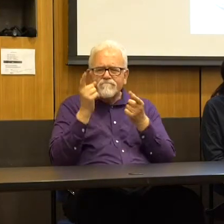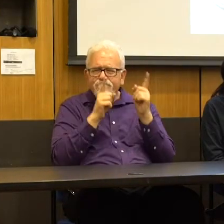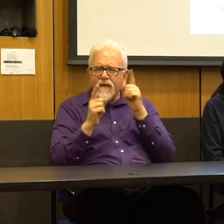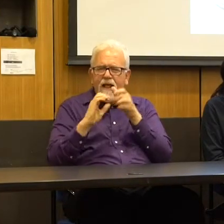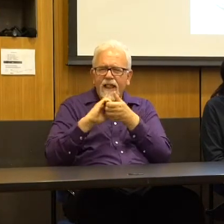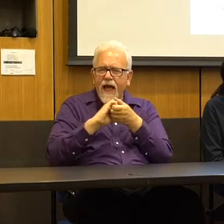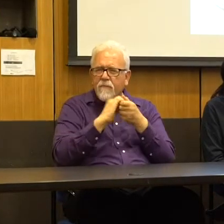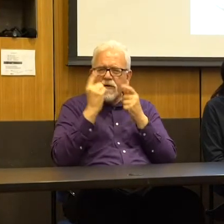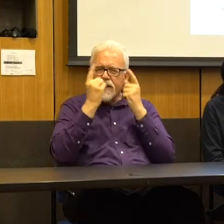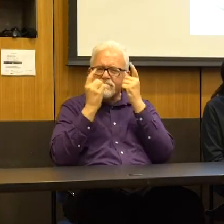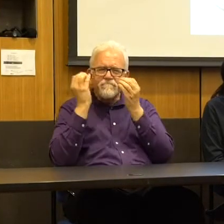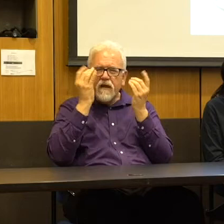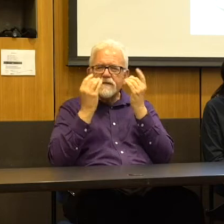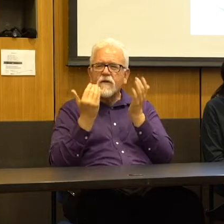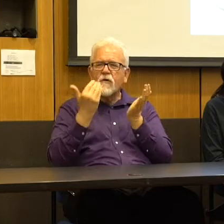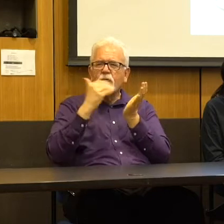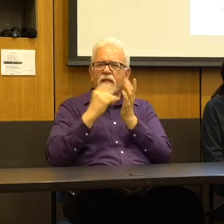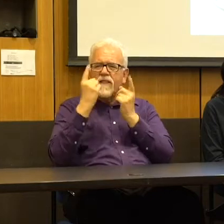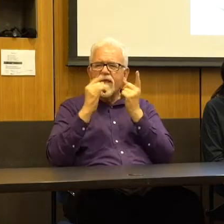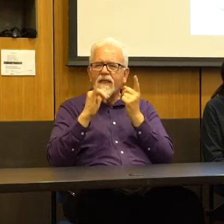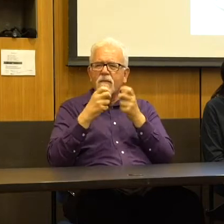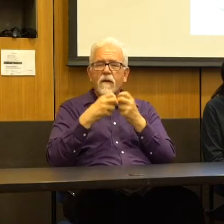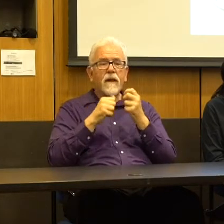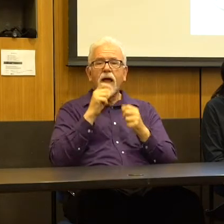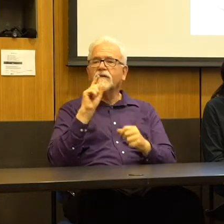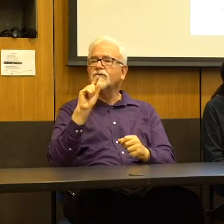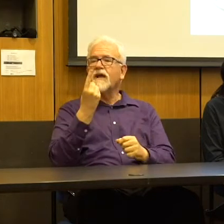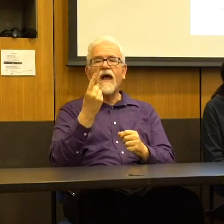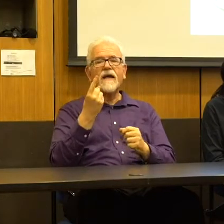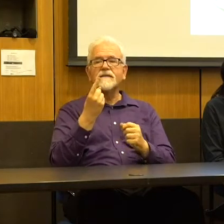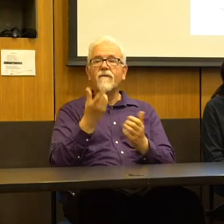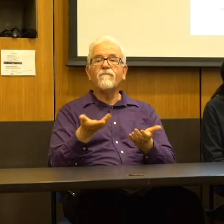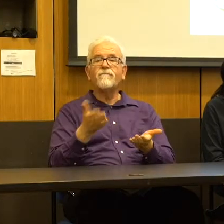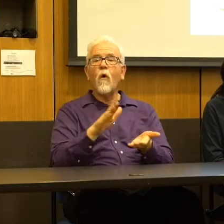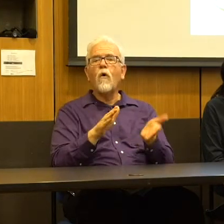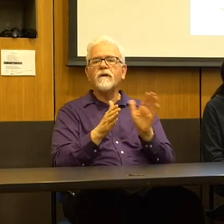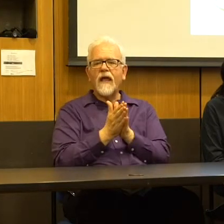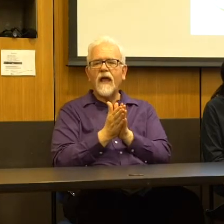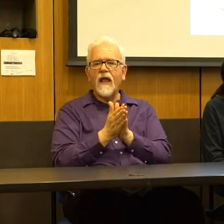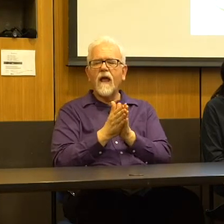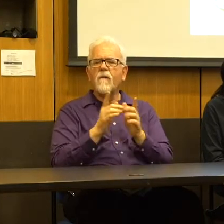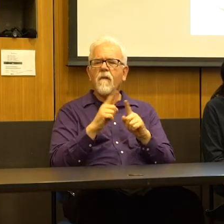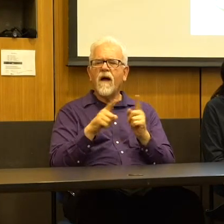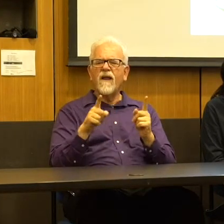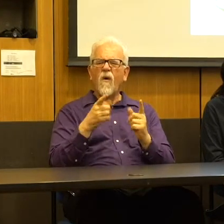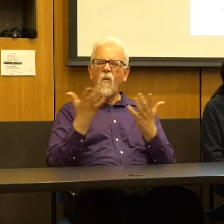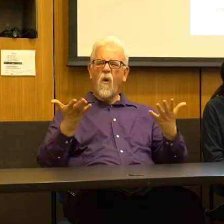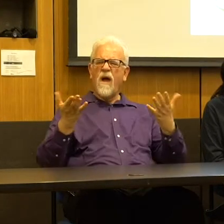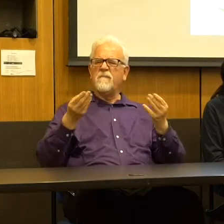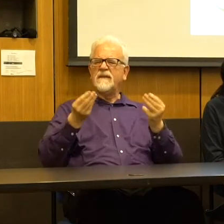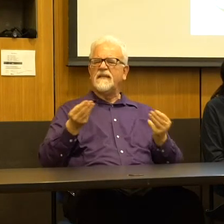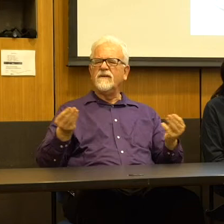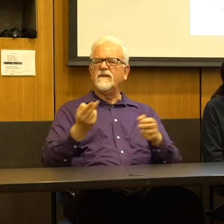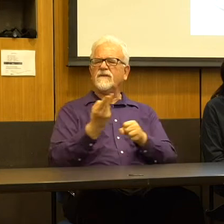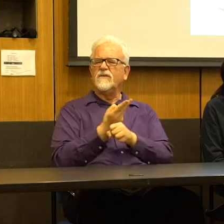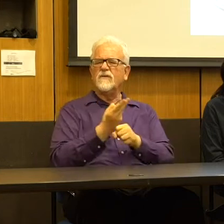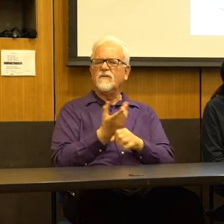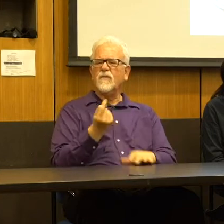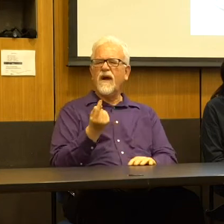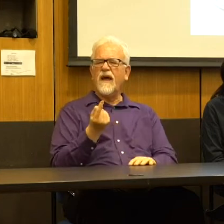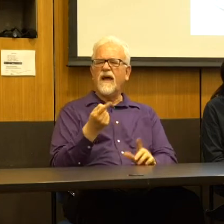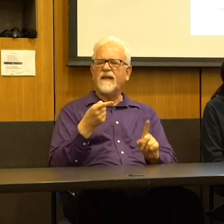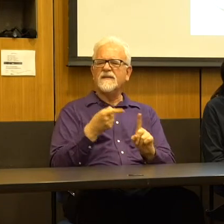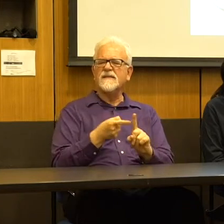the problem, which wasn't just a question of folding, but it was also an issue around the materials that were being used. And